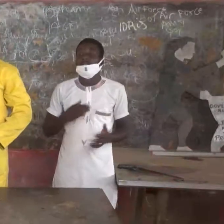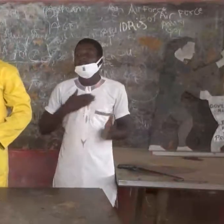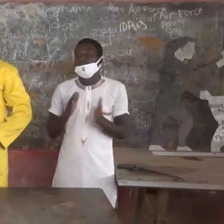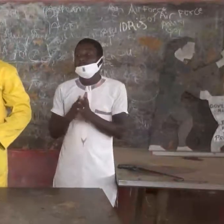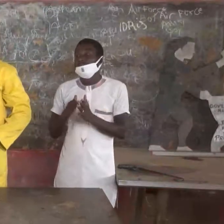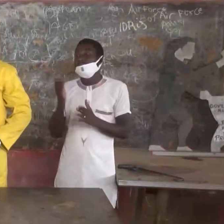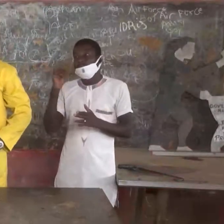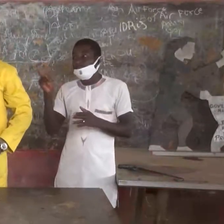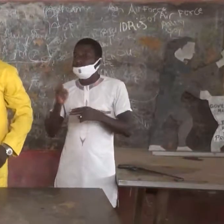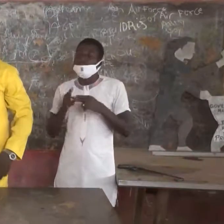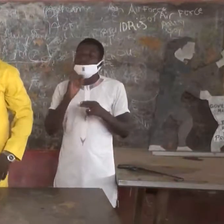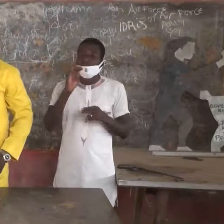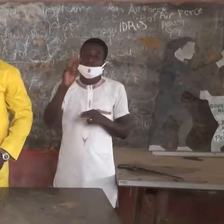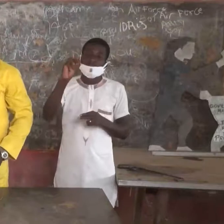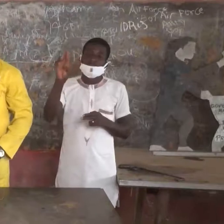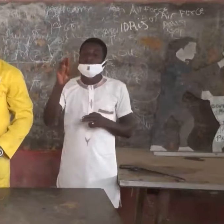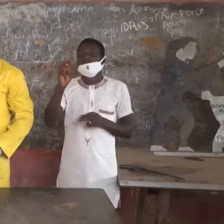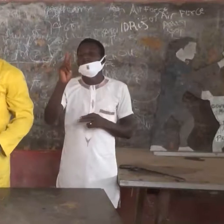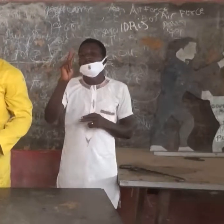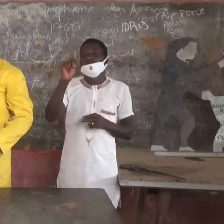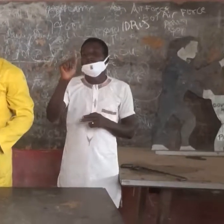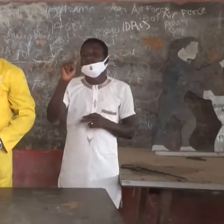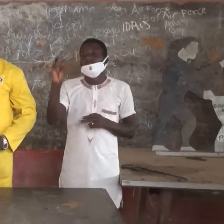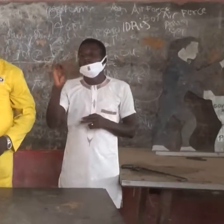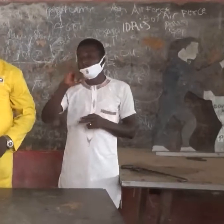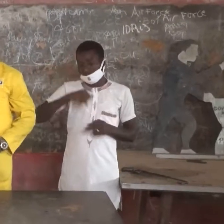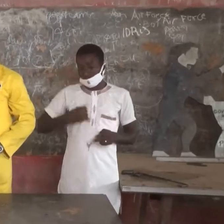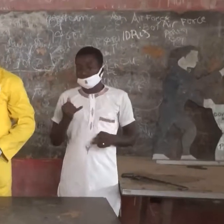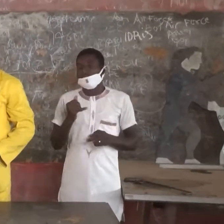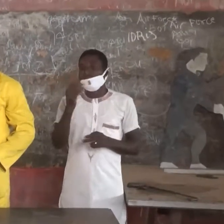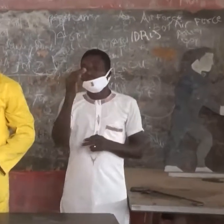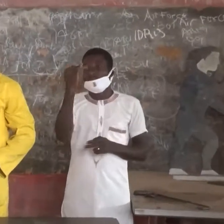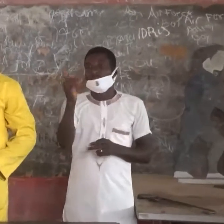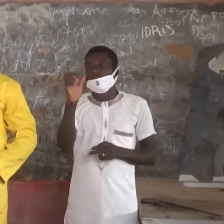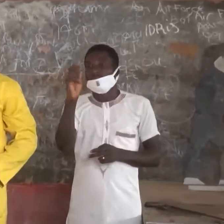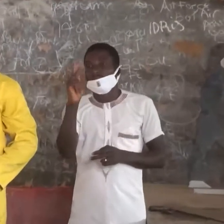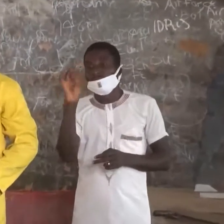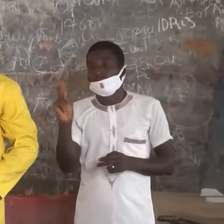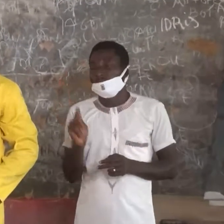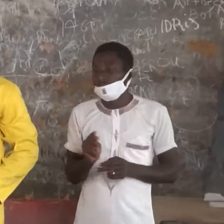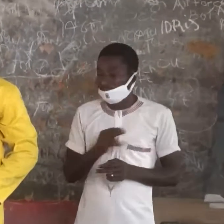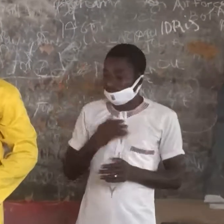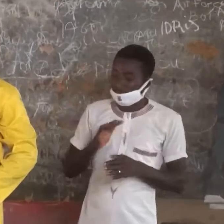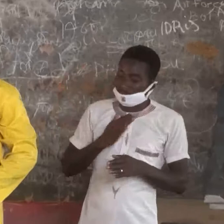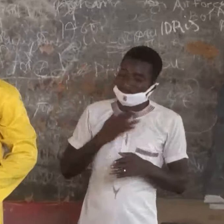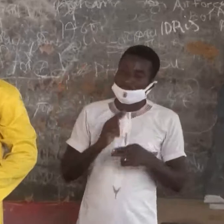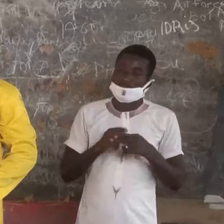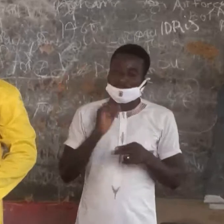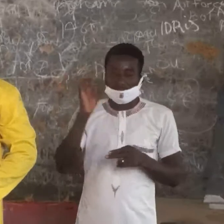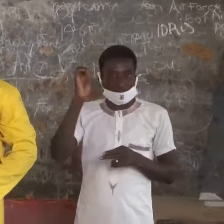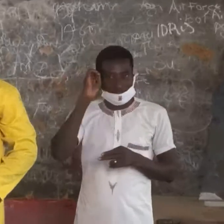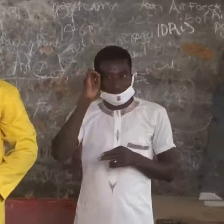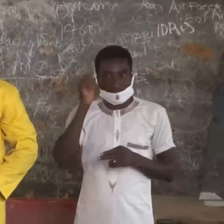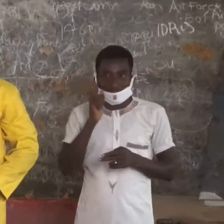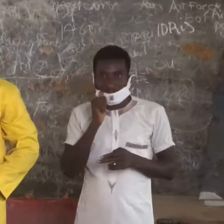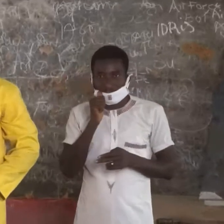My name is Mr. Nathaniel James Yayok, like I rightly introduced myself, and my colleague,